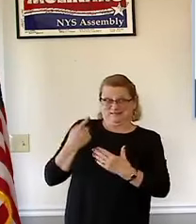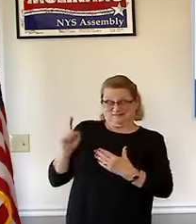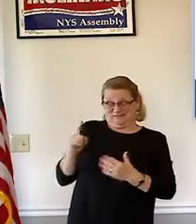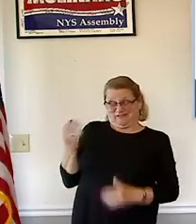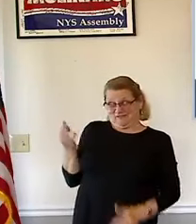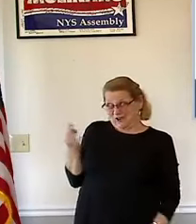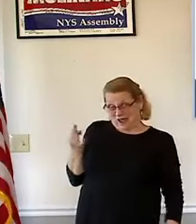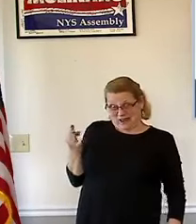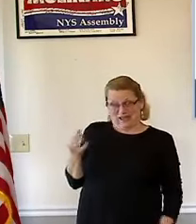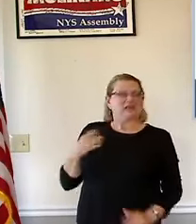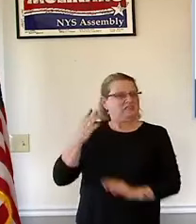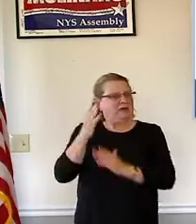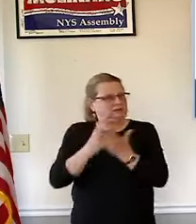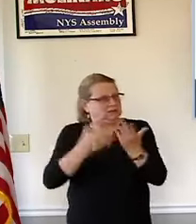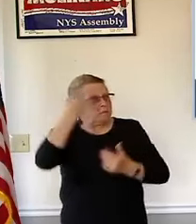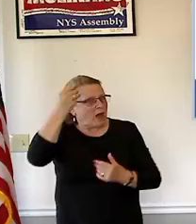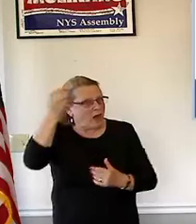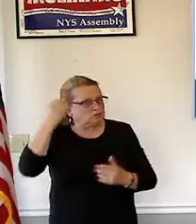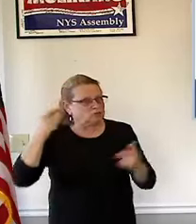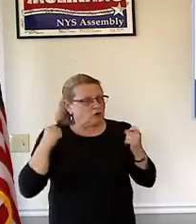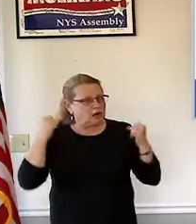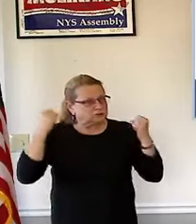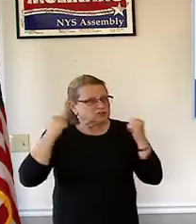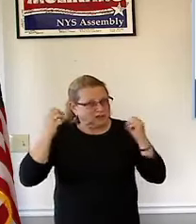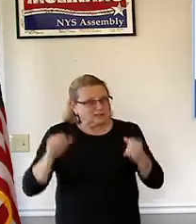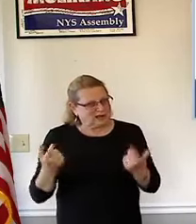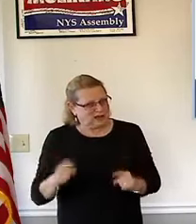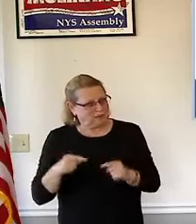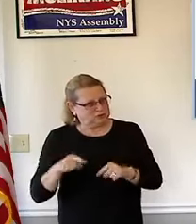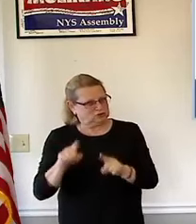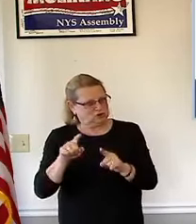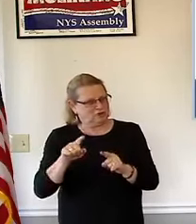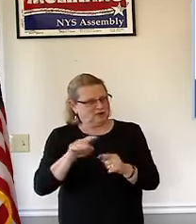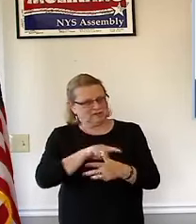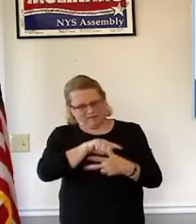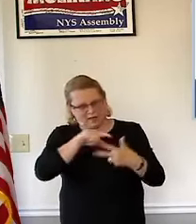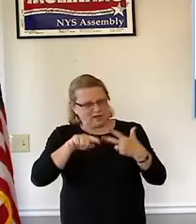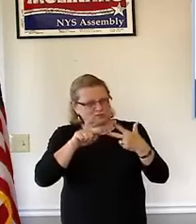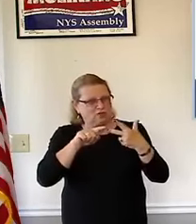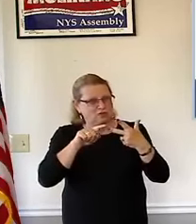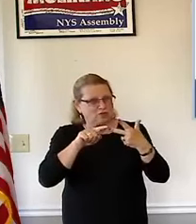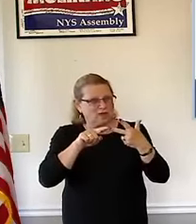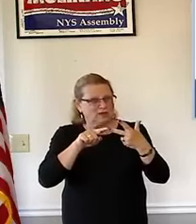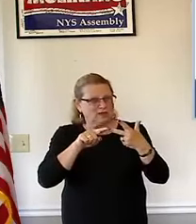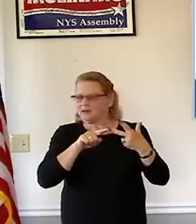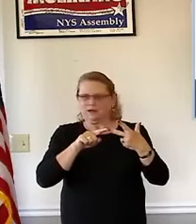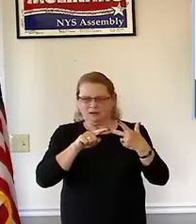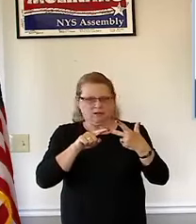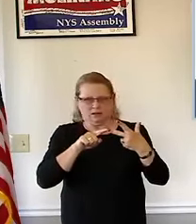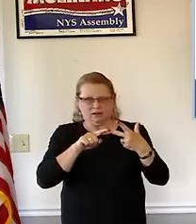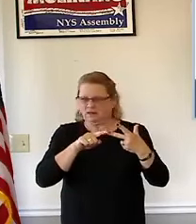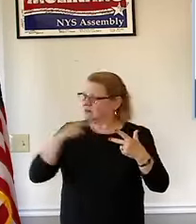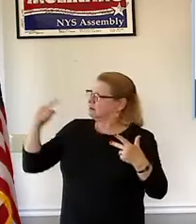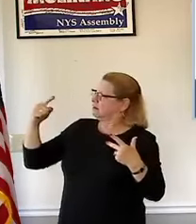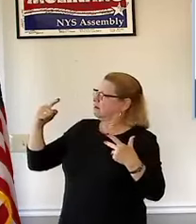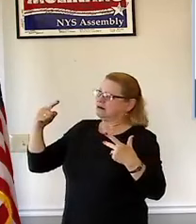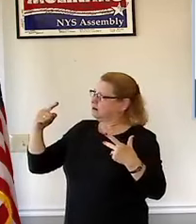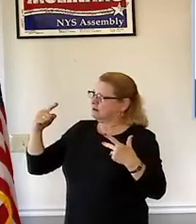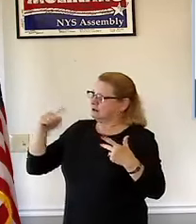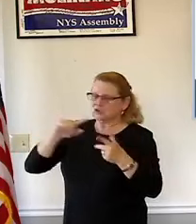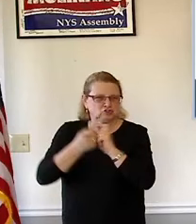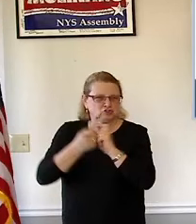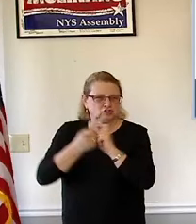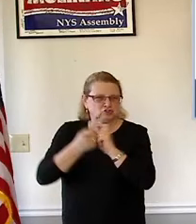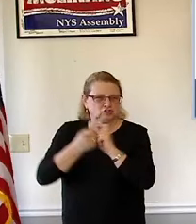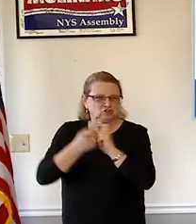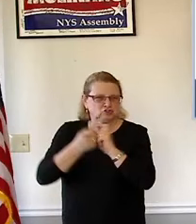certain outdoor fitness activities could begin in phase three, only to have that been changed yet again. So